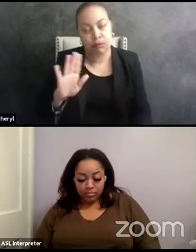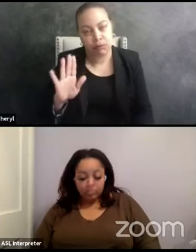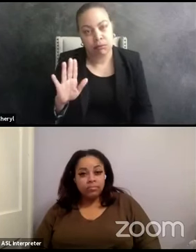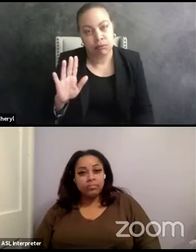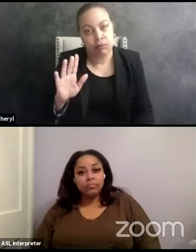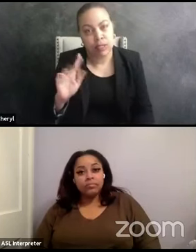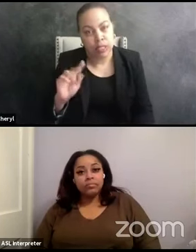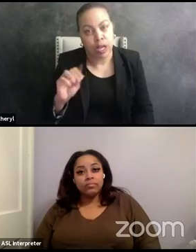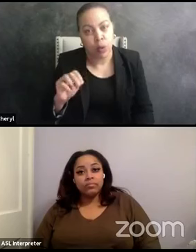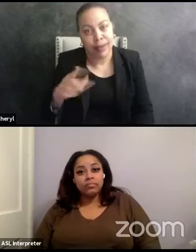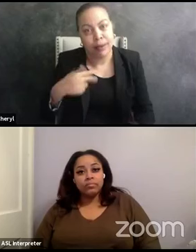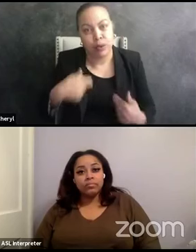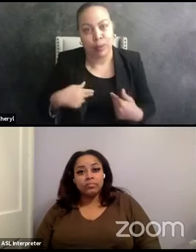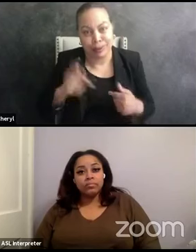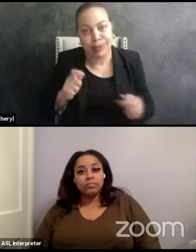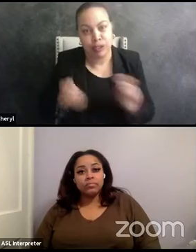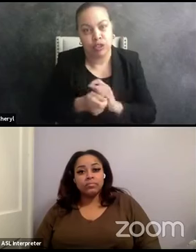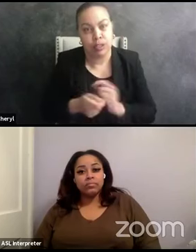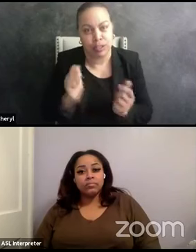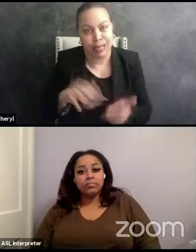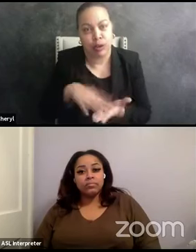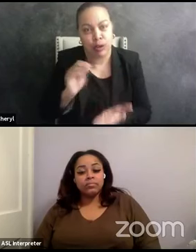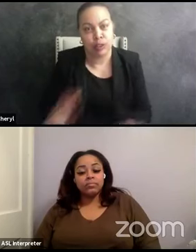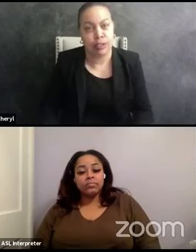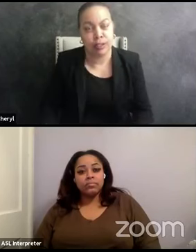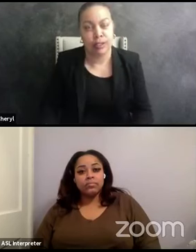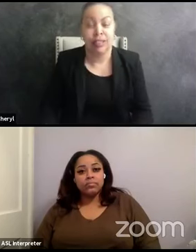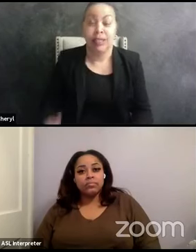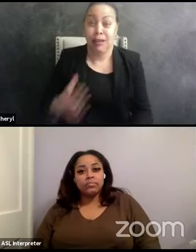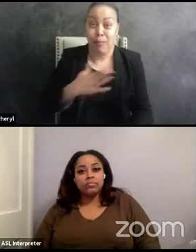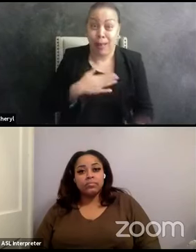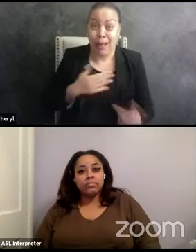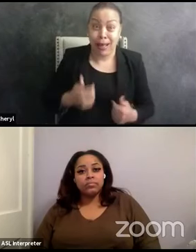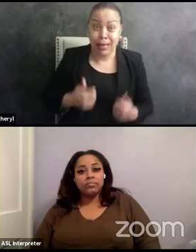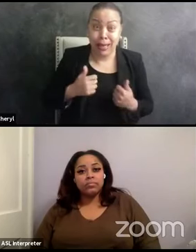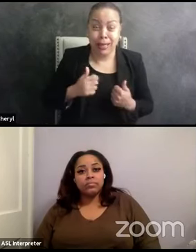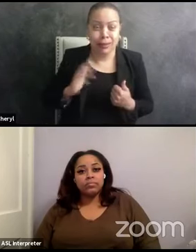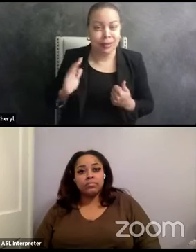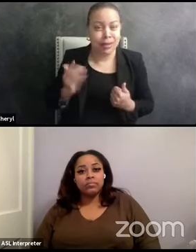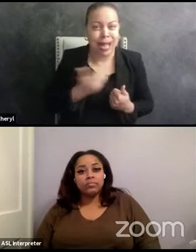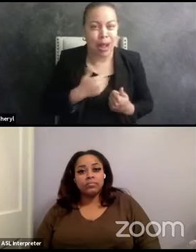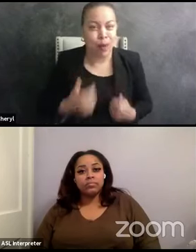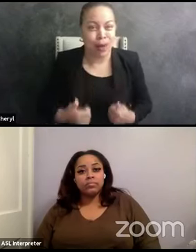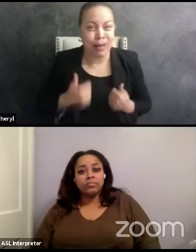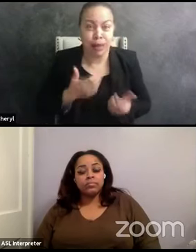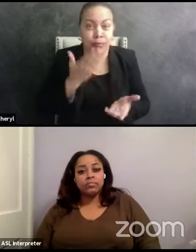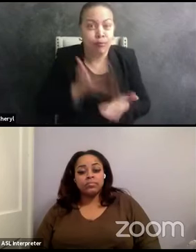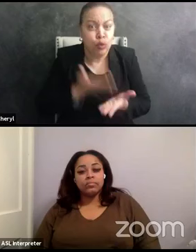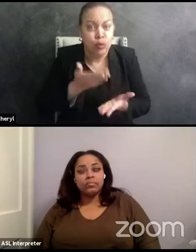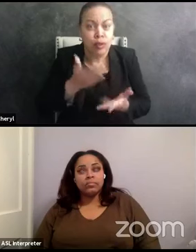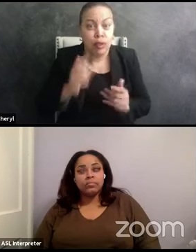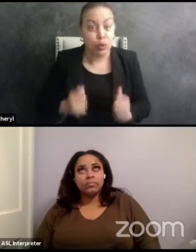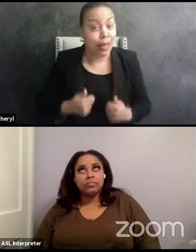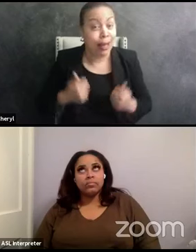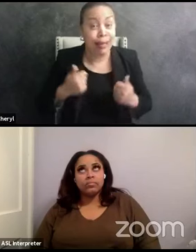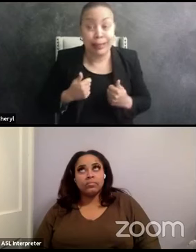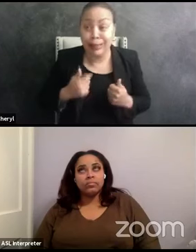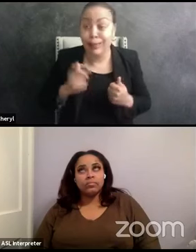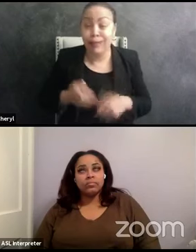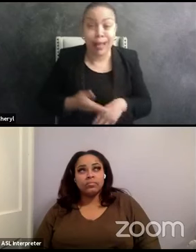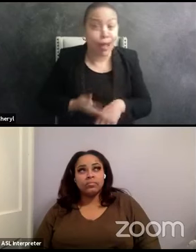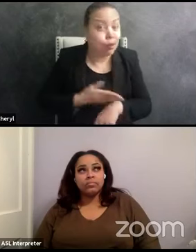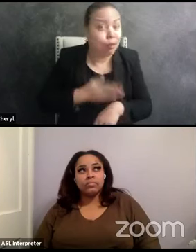human beings. And my life, our lives are testament to being able to live, and grow